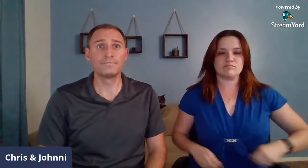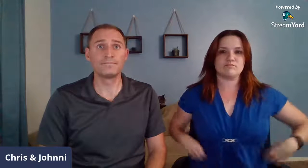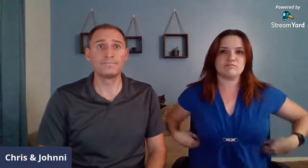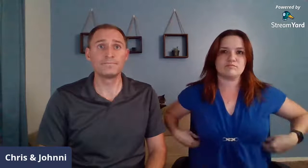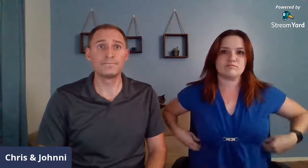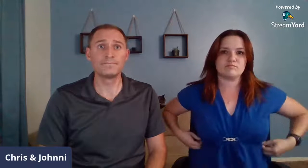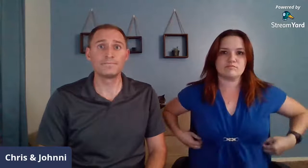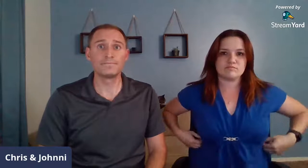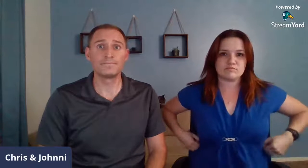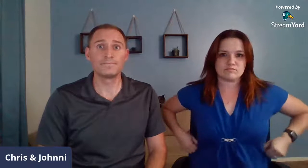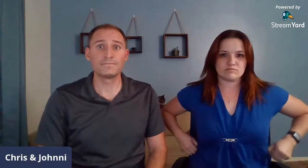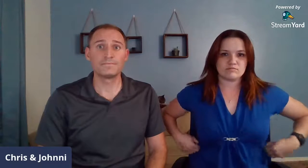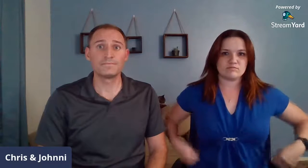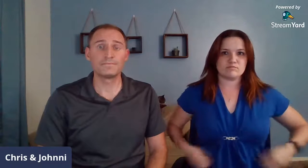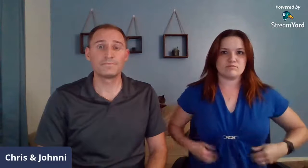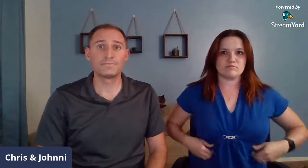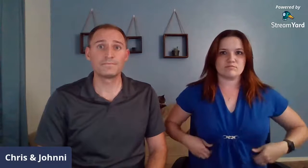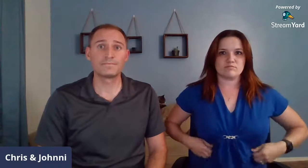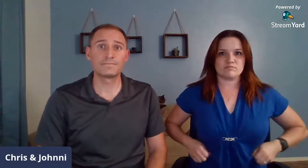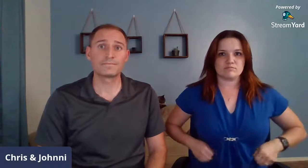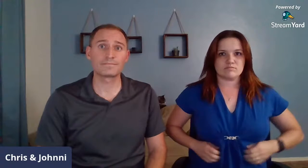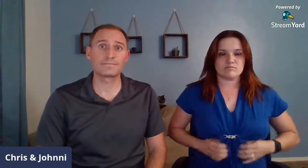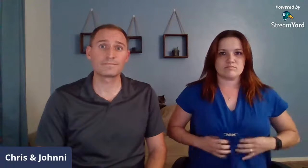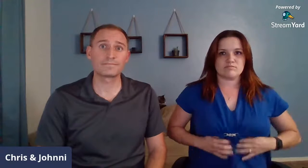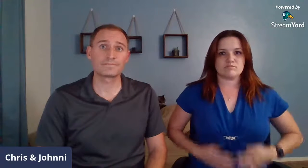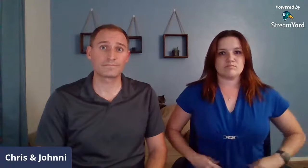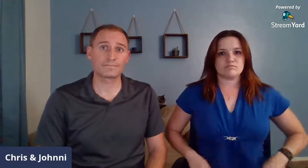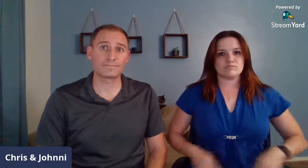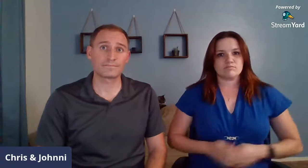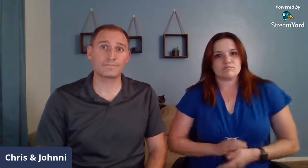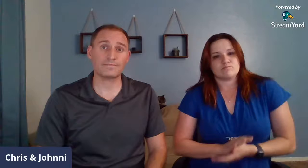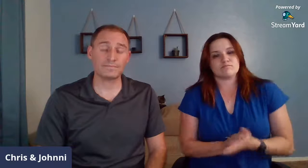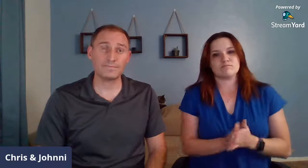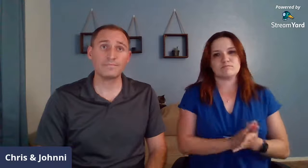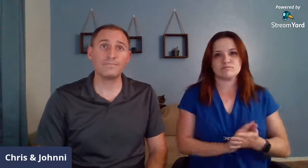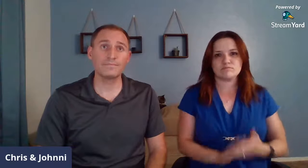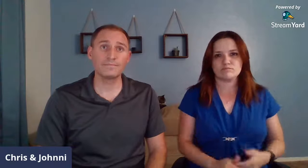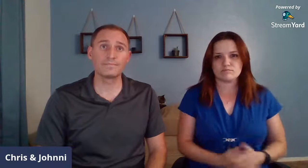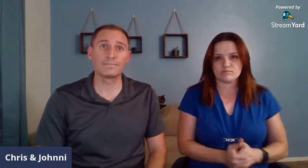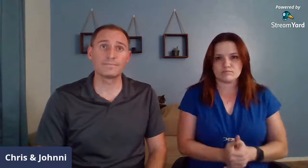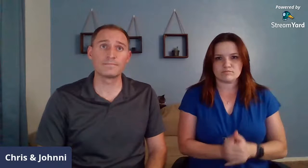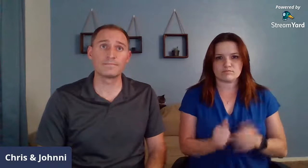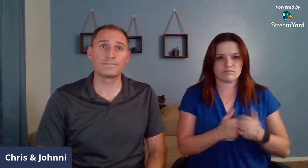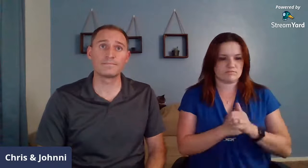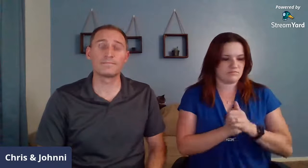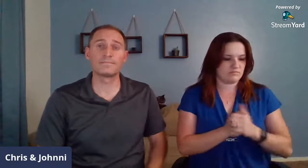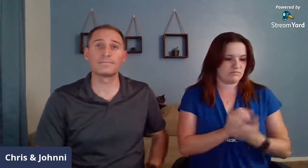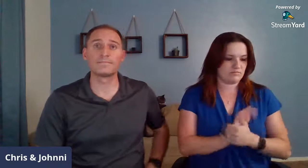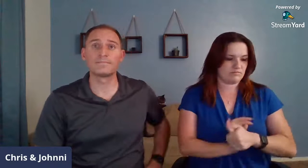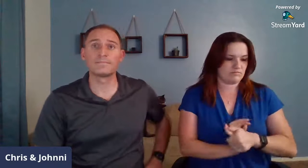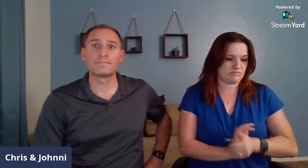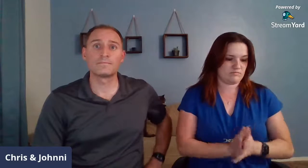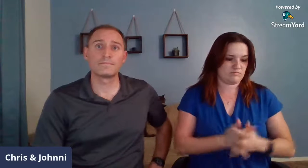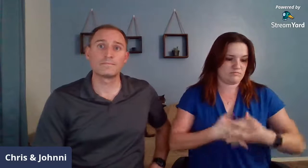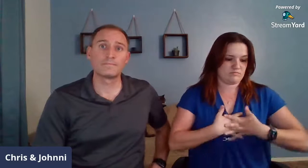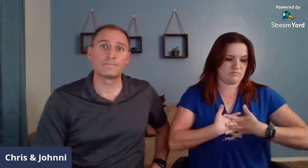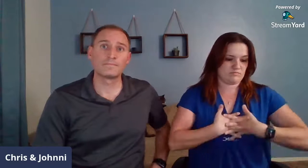ask you guys about that, just in gaining exposure and watching different movies, like